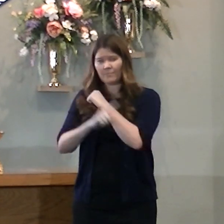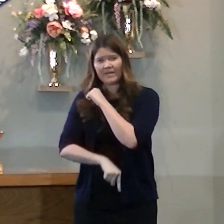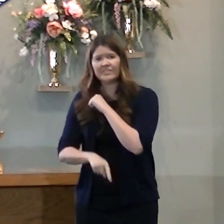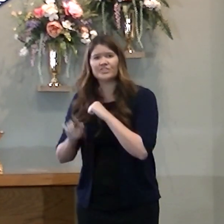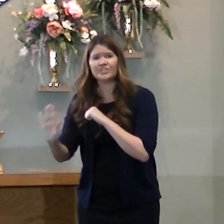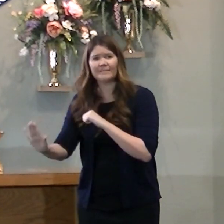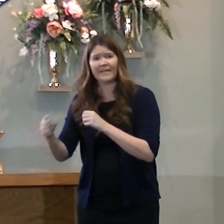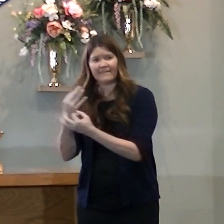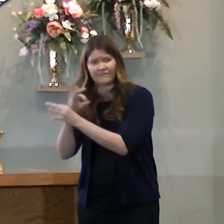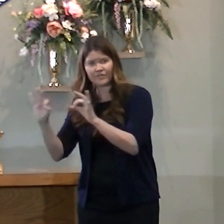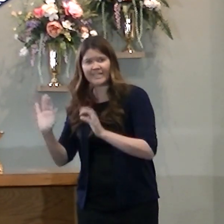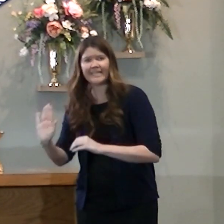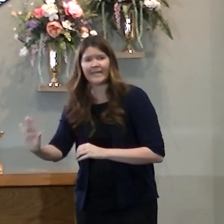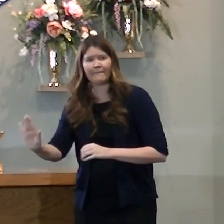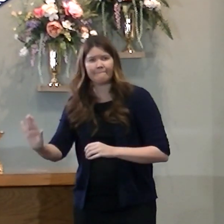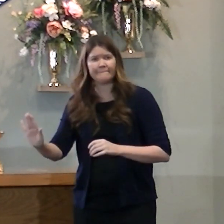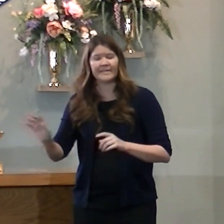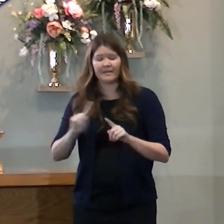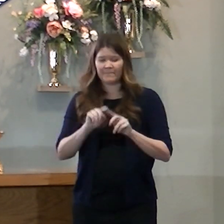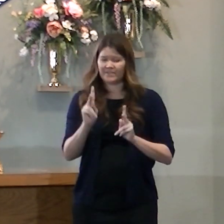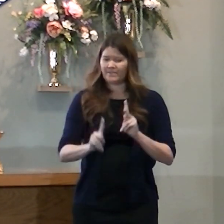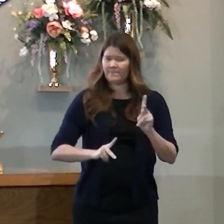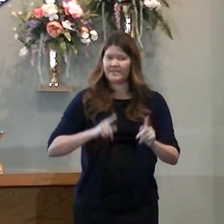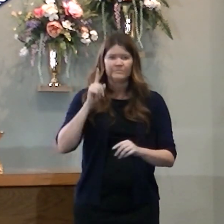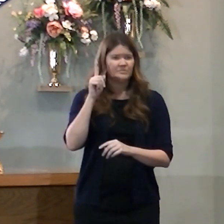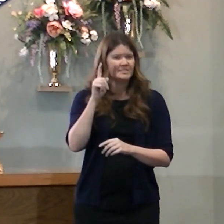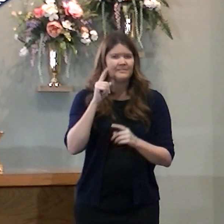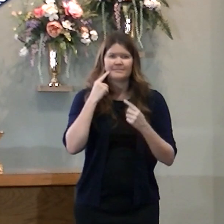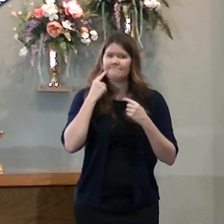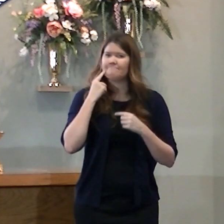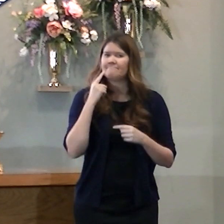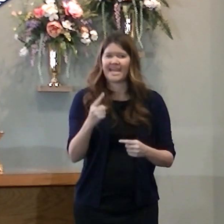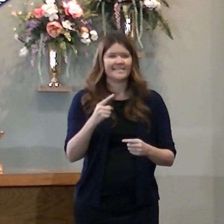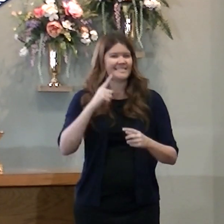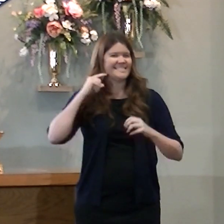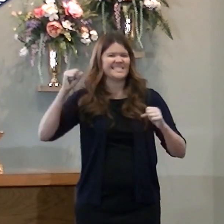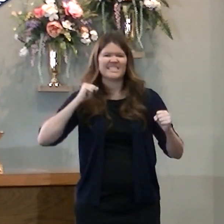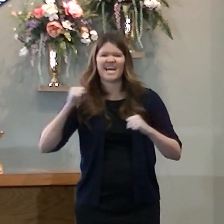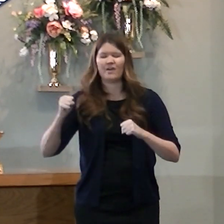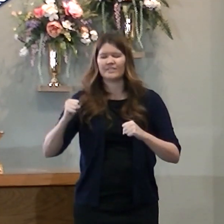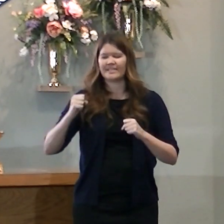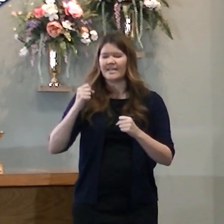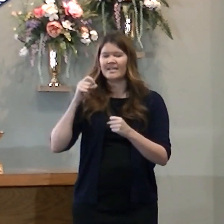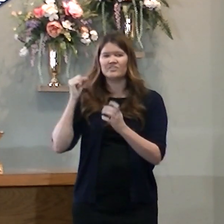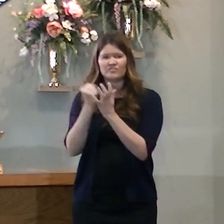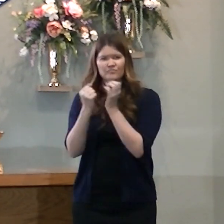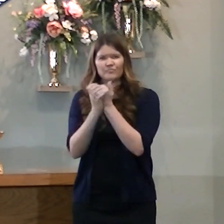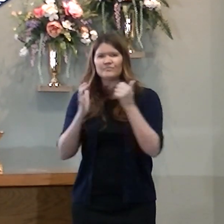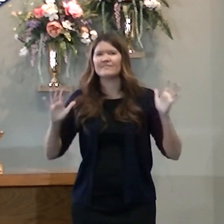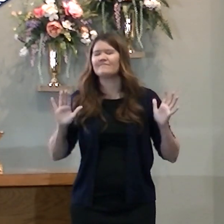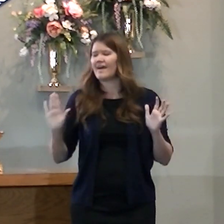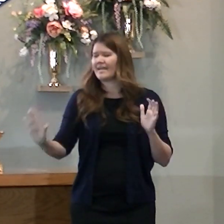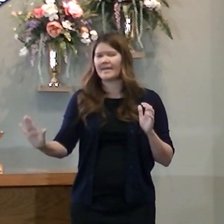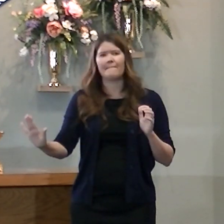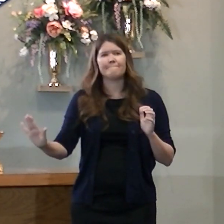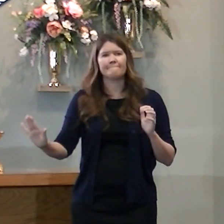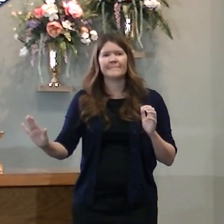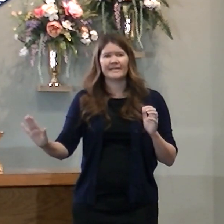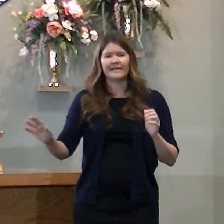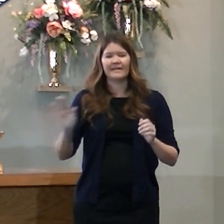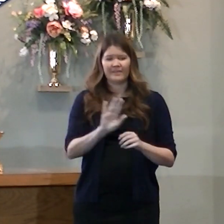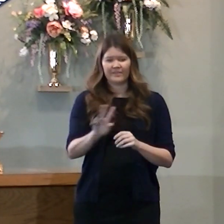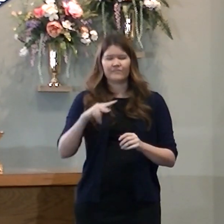him." But they were urgent, demanding with loud cries that he should be crucified, and their